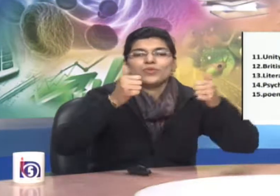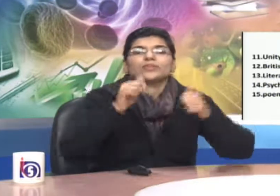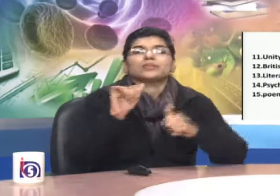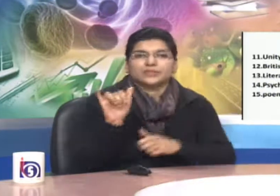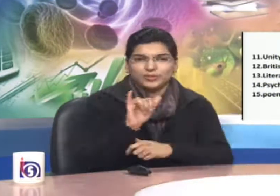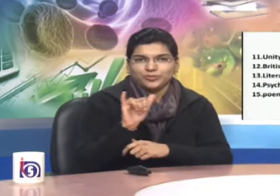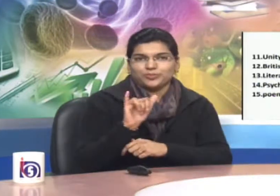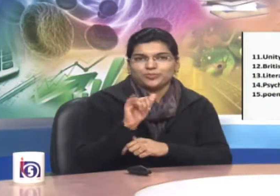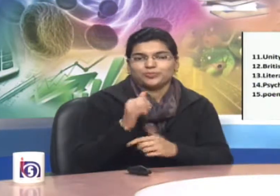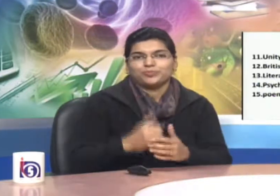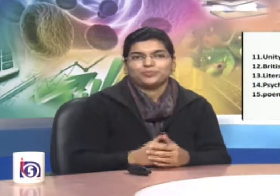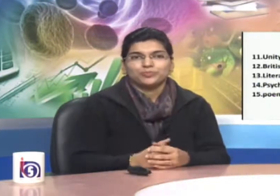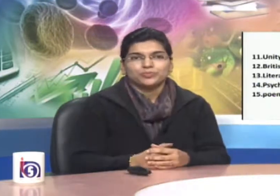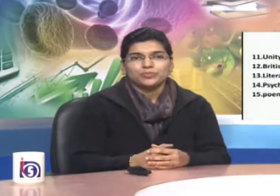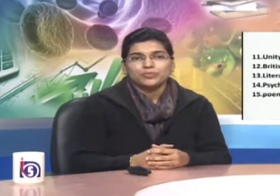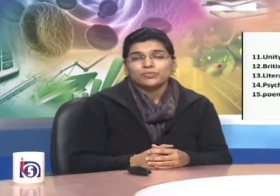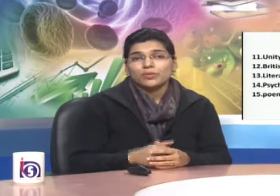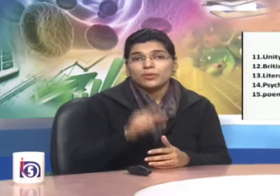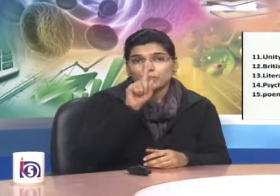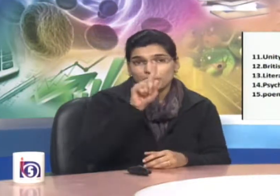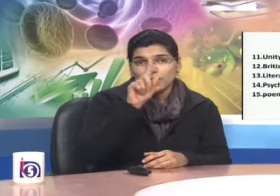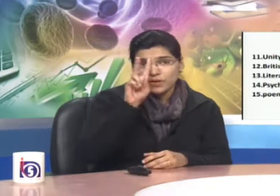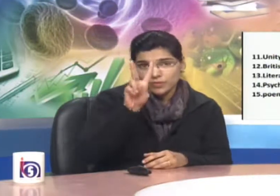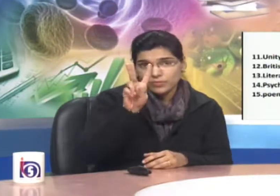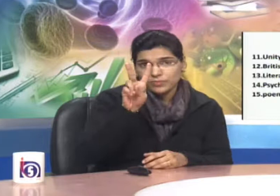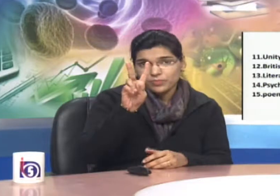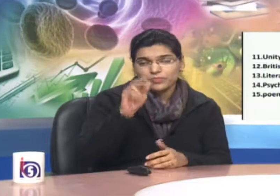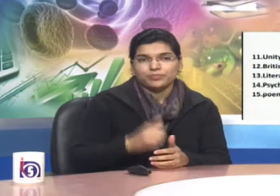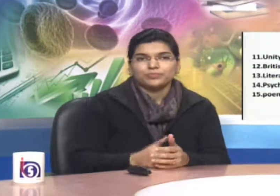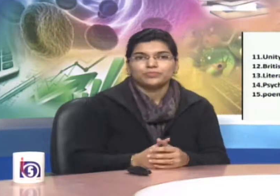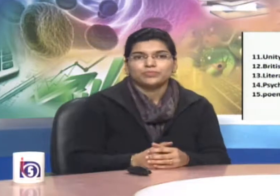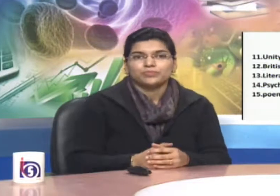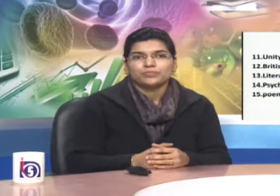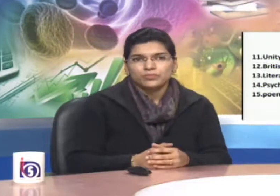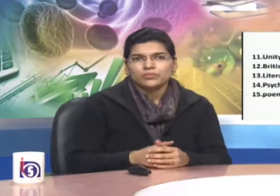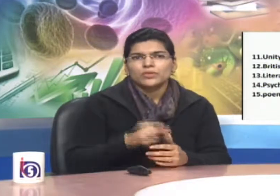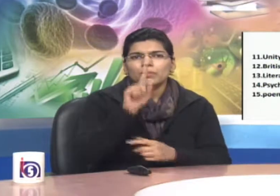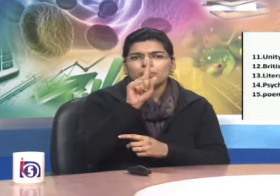Fighting for something, doing teamwork. 12th word is